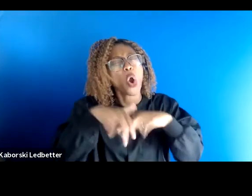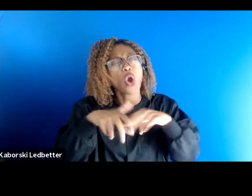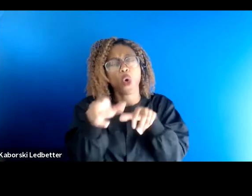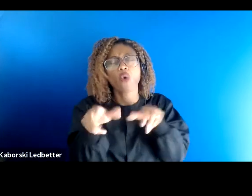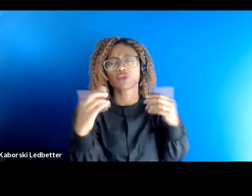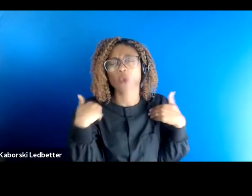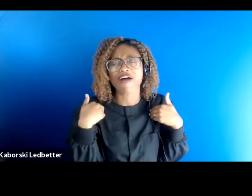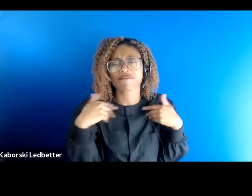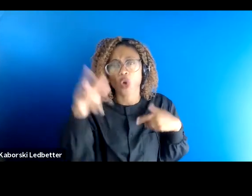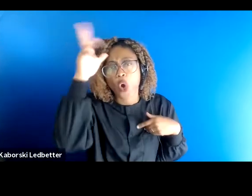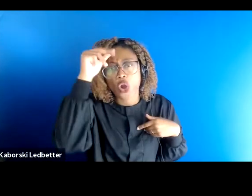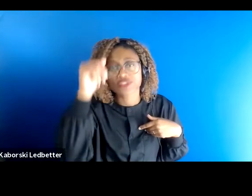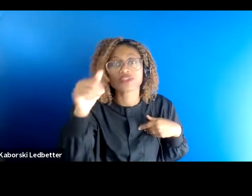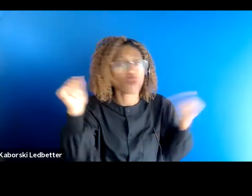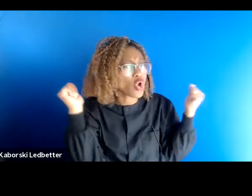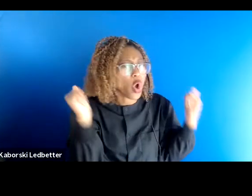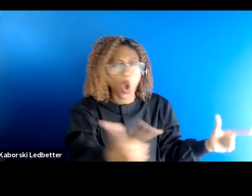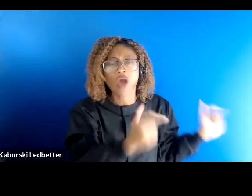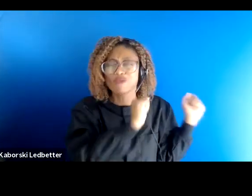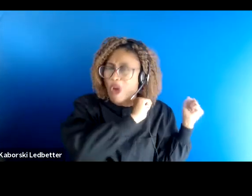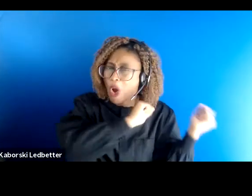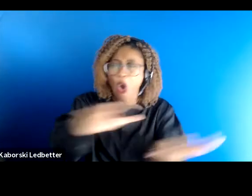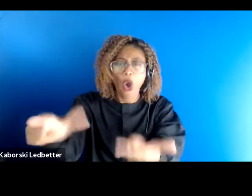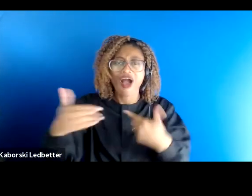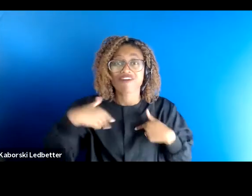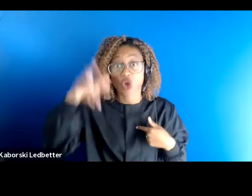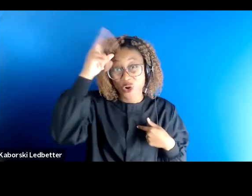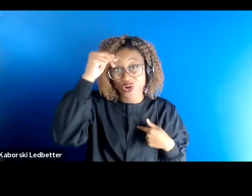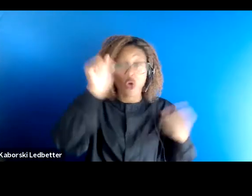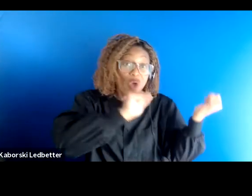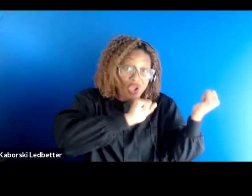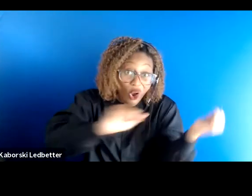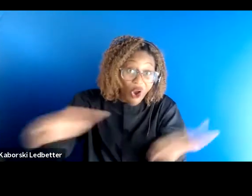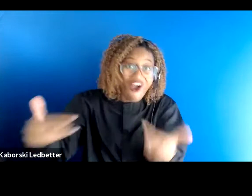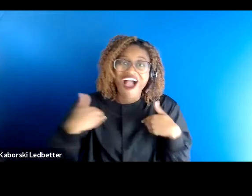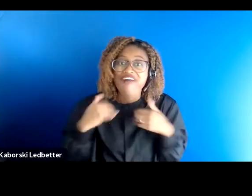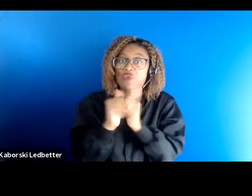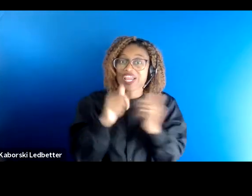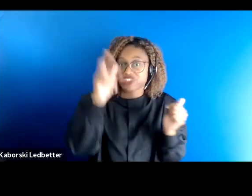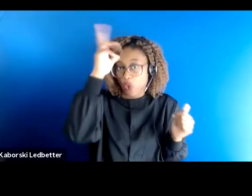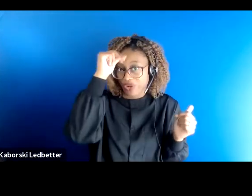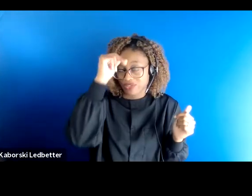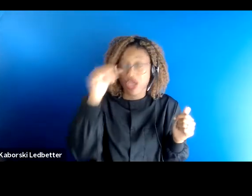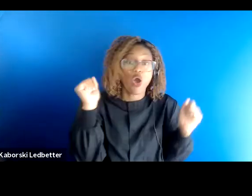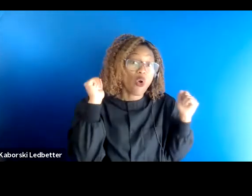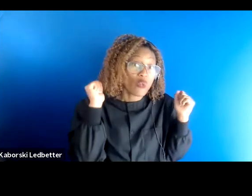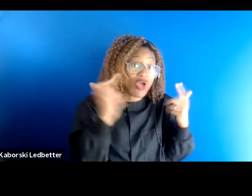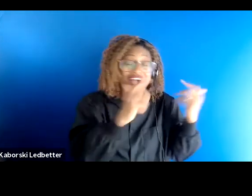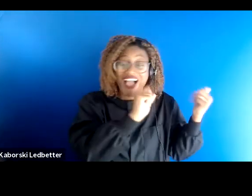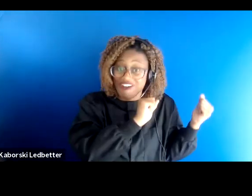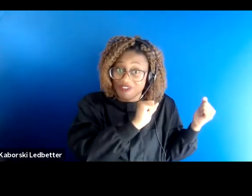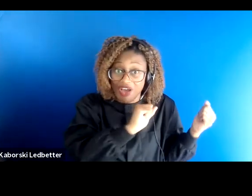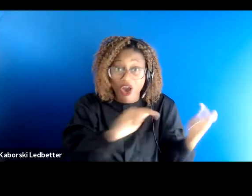horse. And then everyone has a racehorse. And then everyone has a racehorse that has been trained